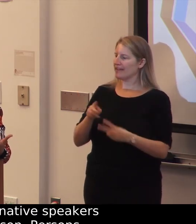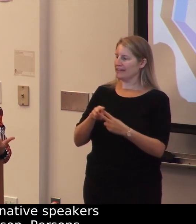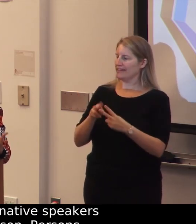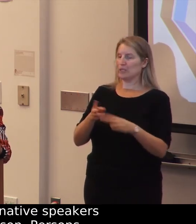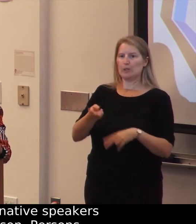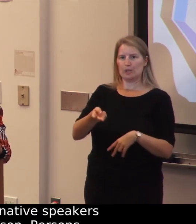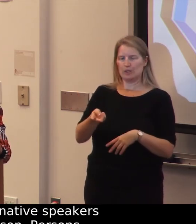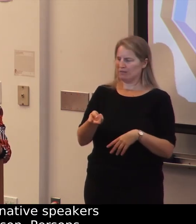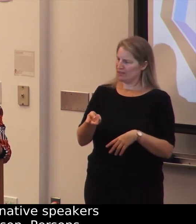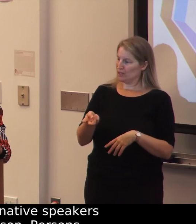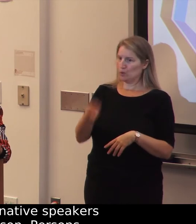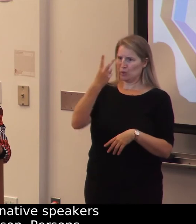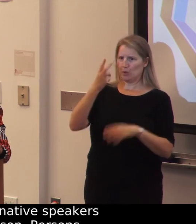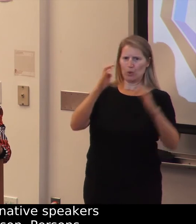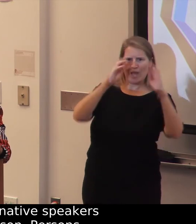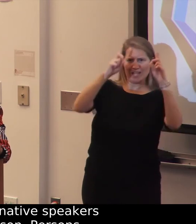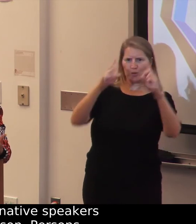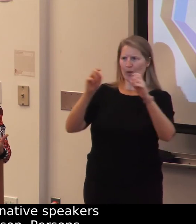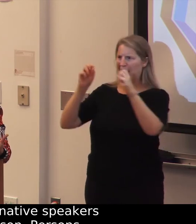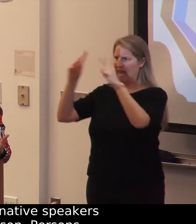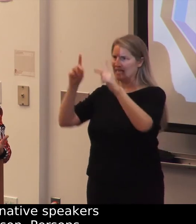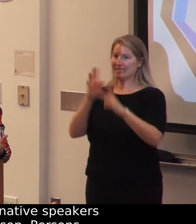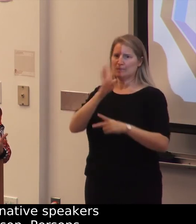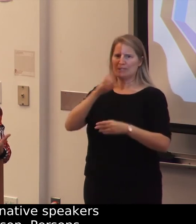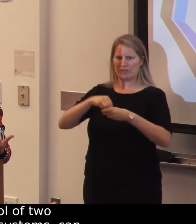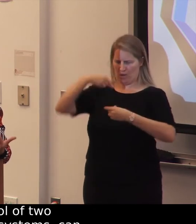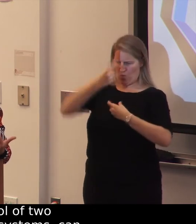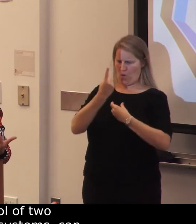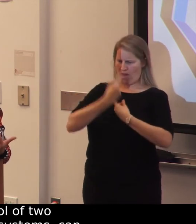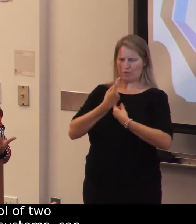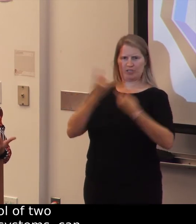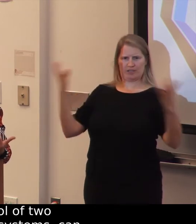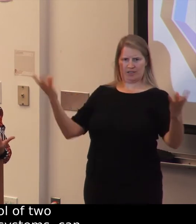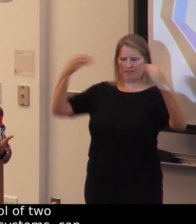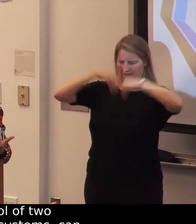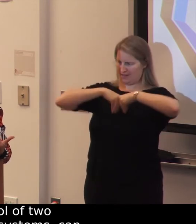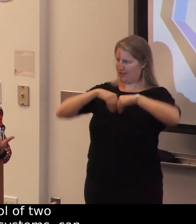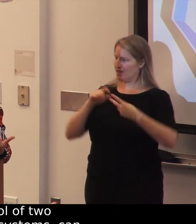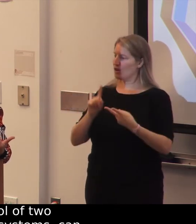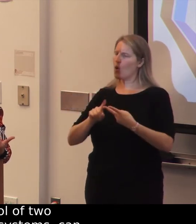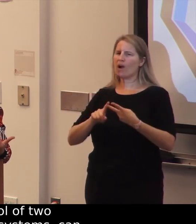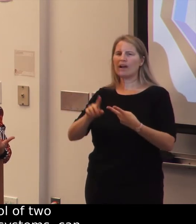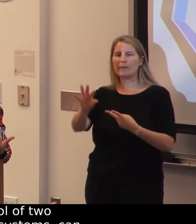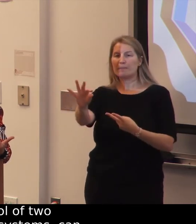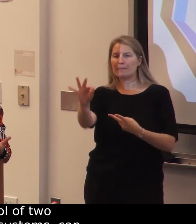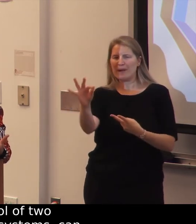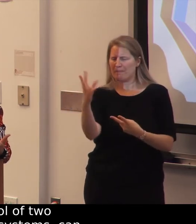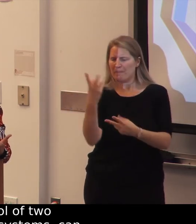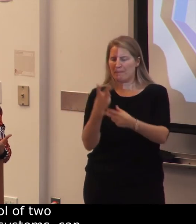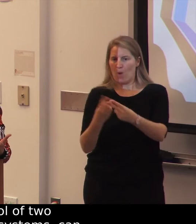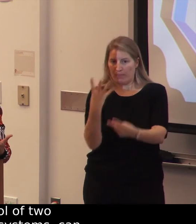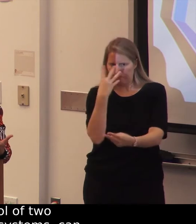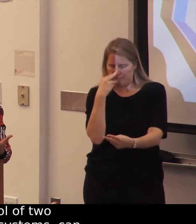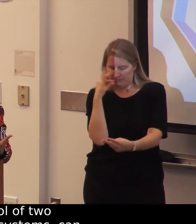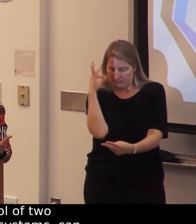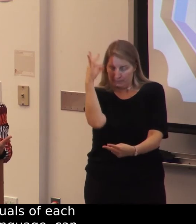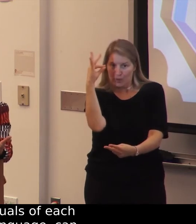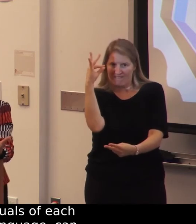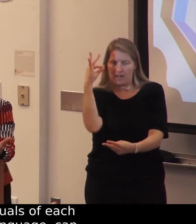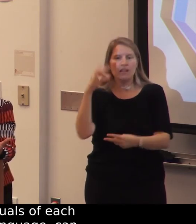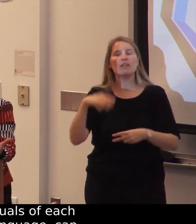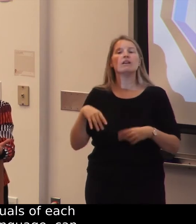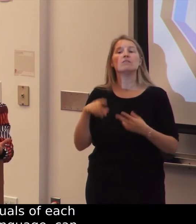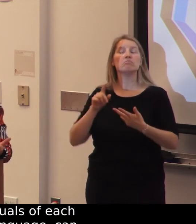monolingual native speakers in one person, persons who have perfect control of two language systems, can pass